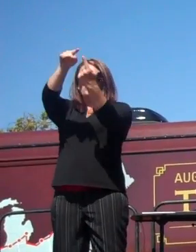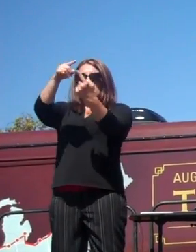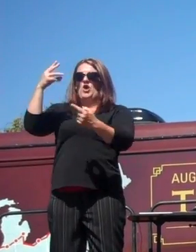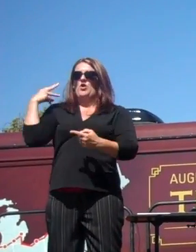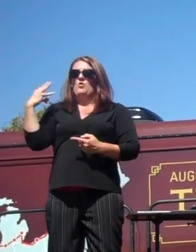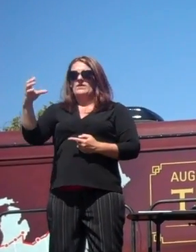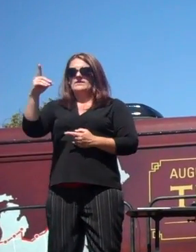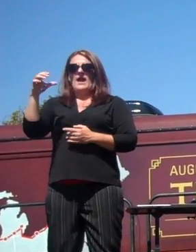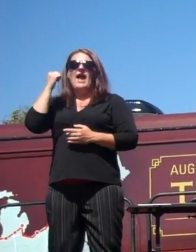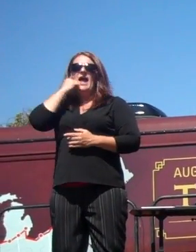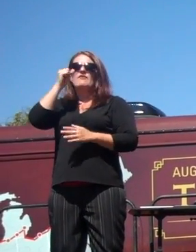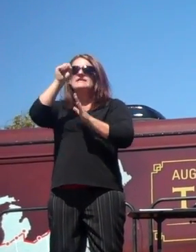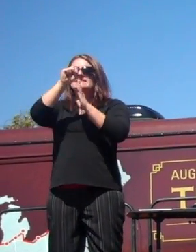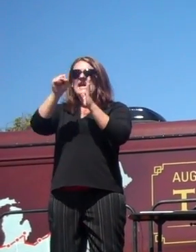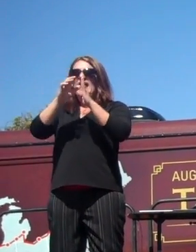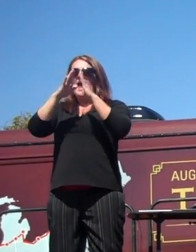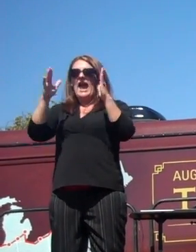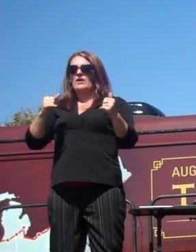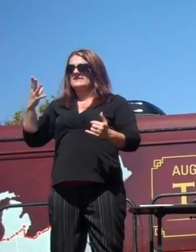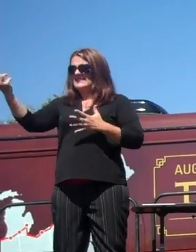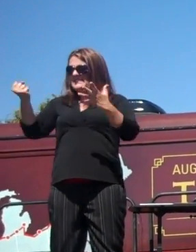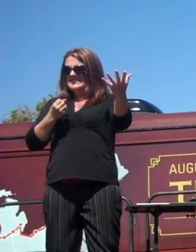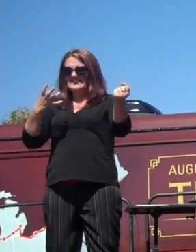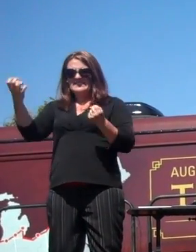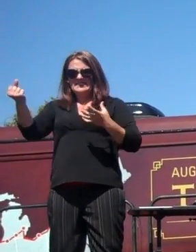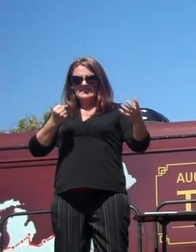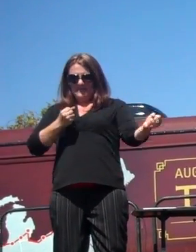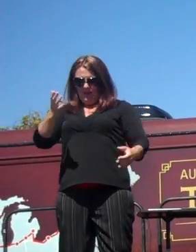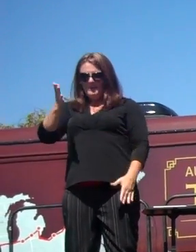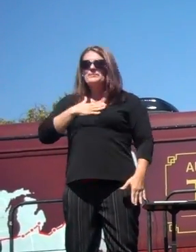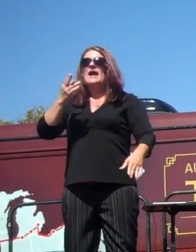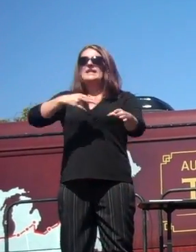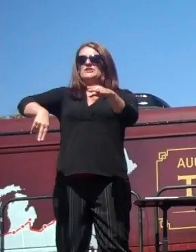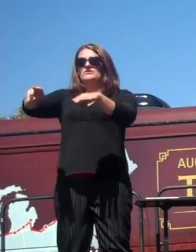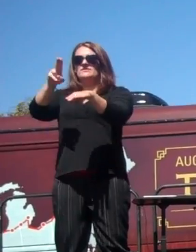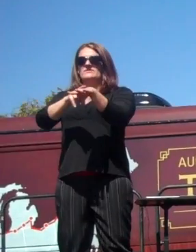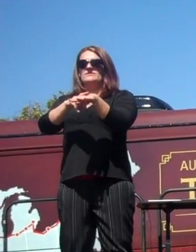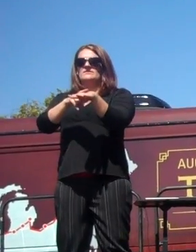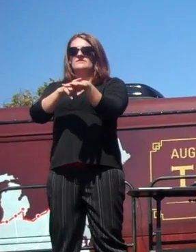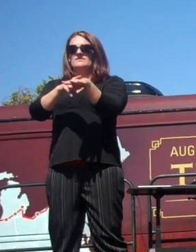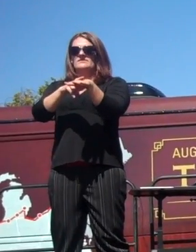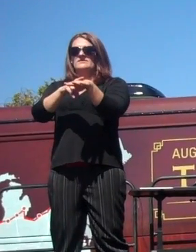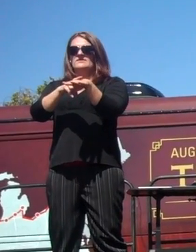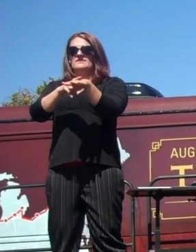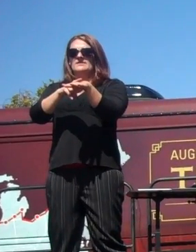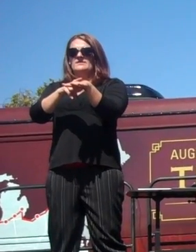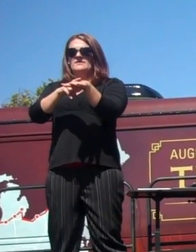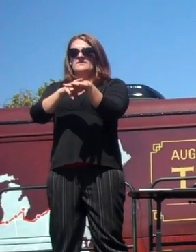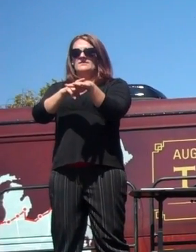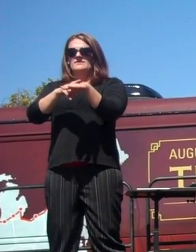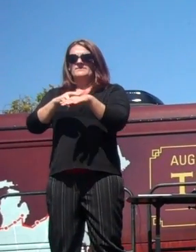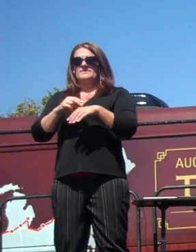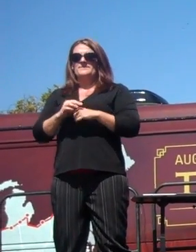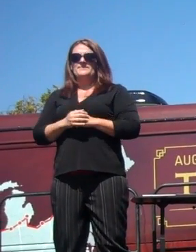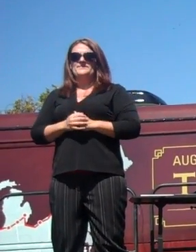state house in America to reclaim our nation. You got it!